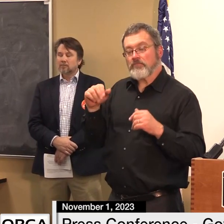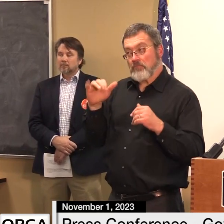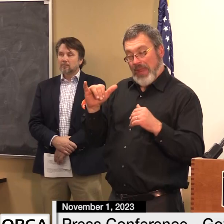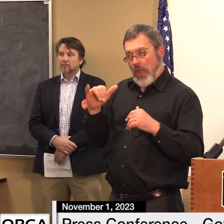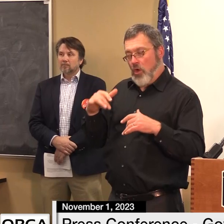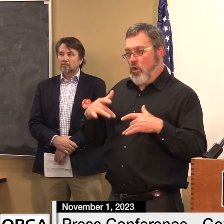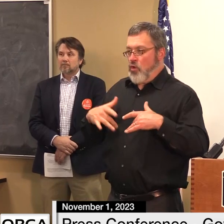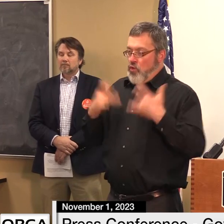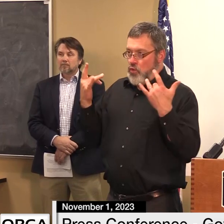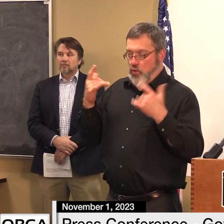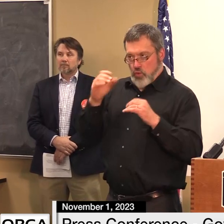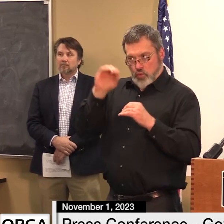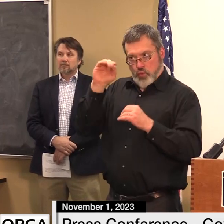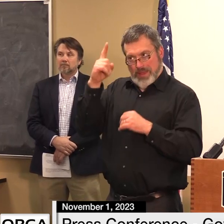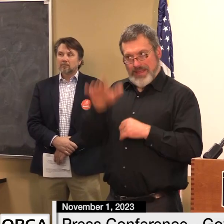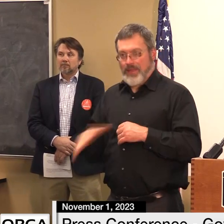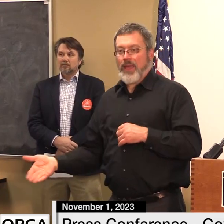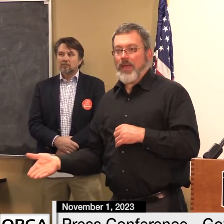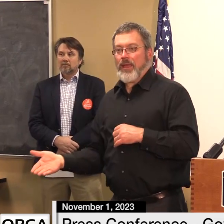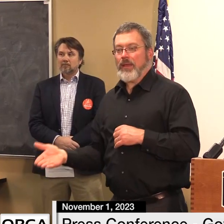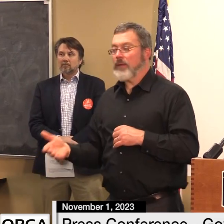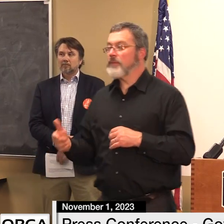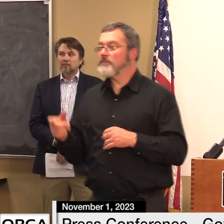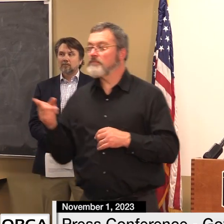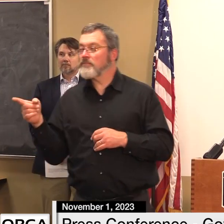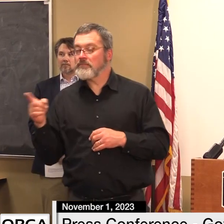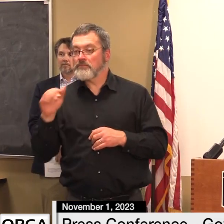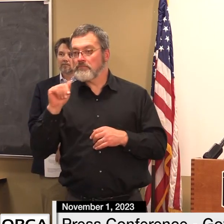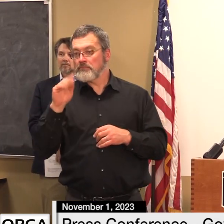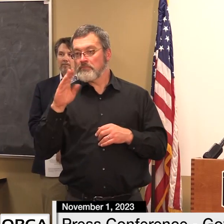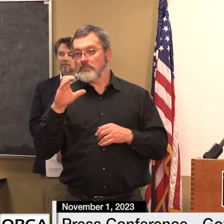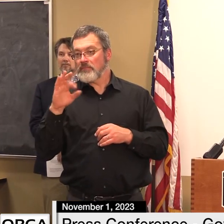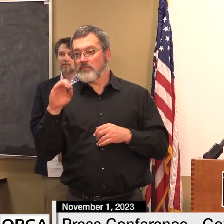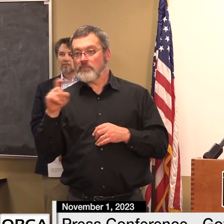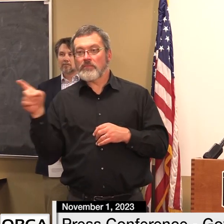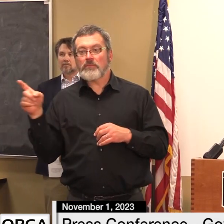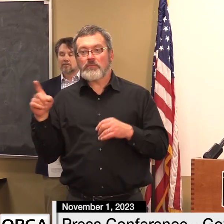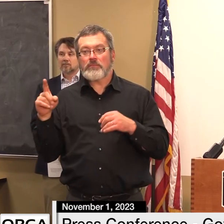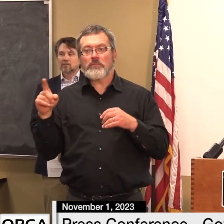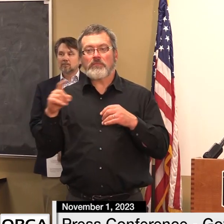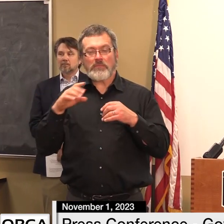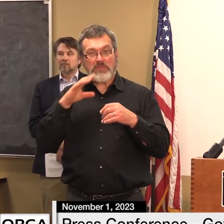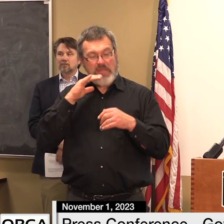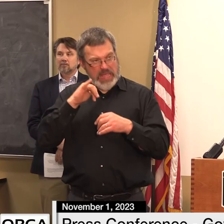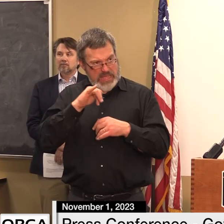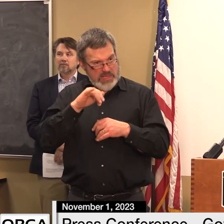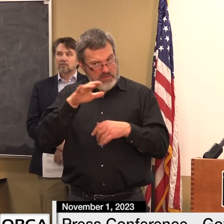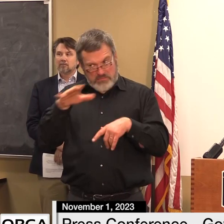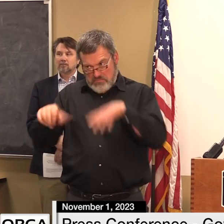it troubling to you that they confiscated, I think he has 8 guns, and